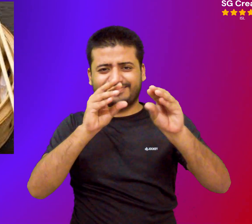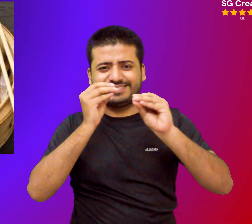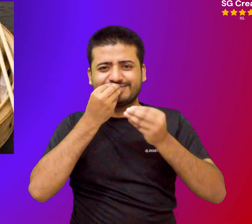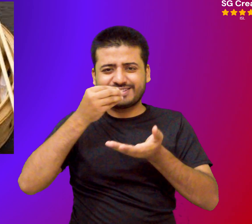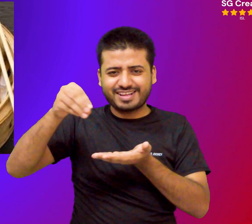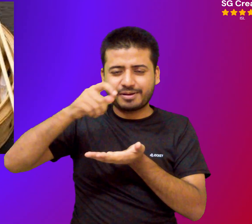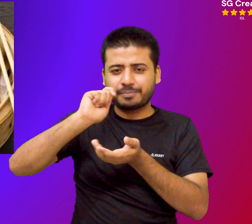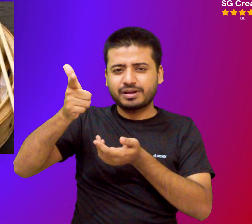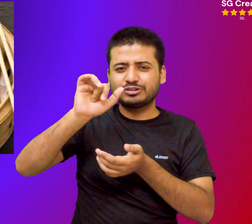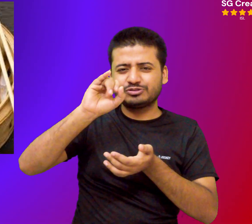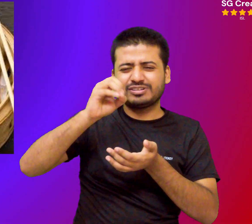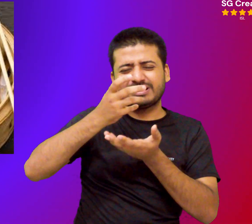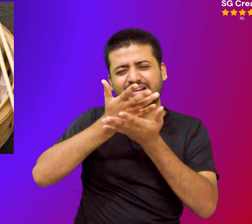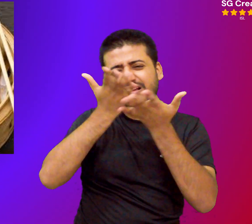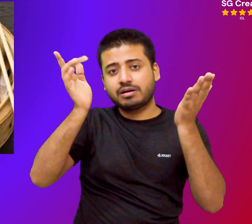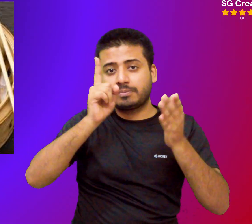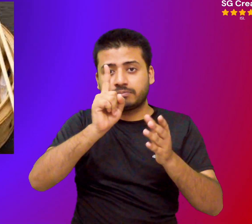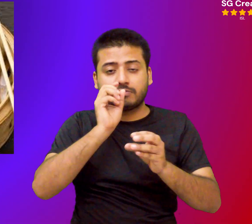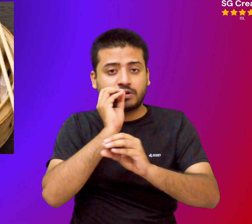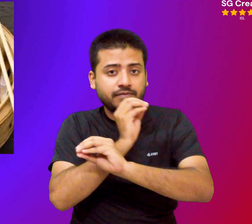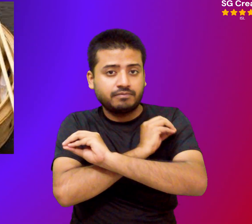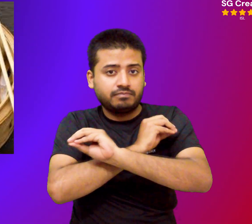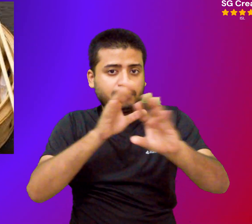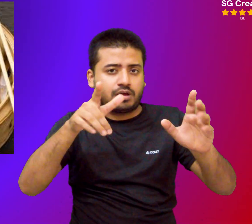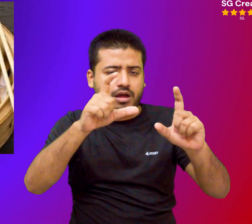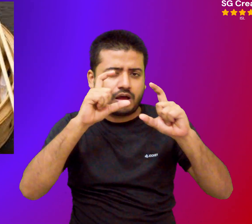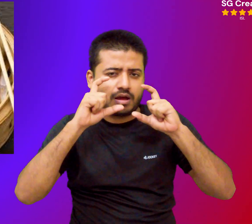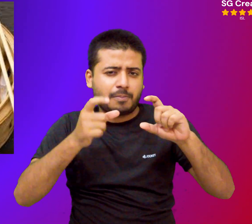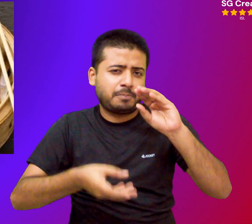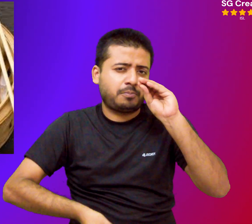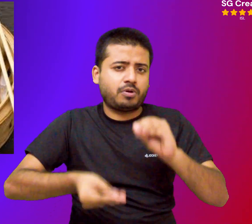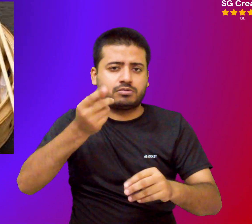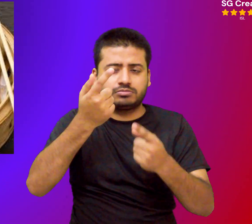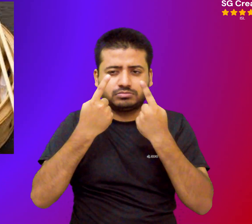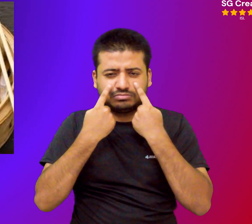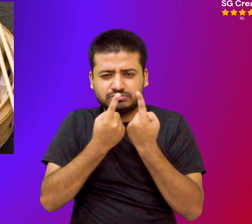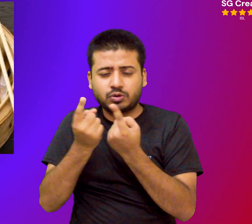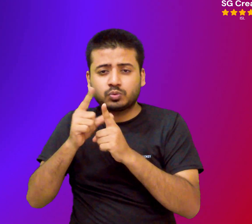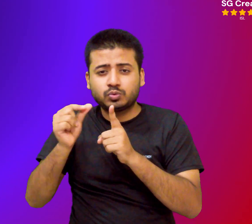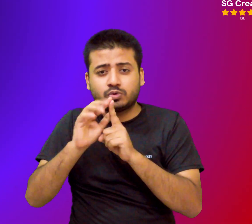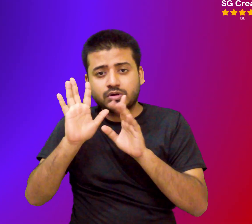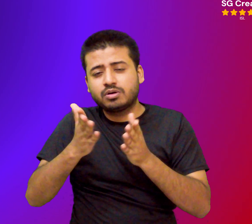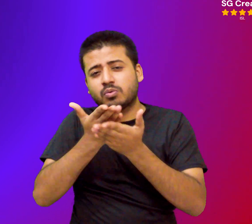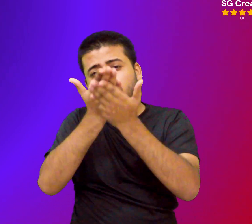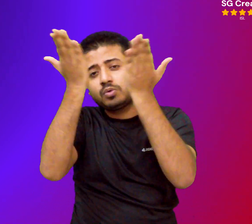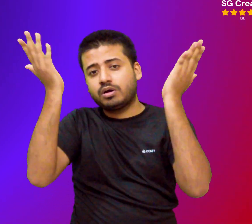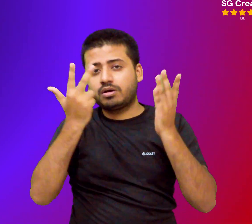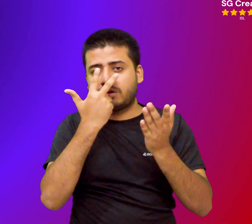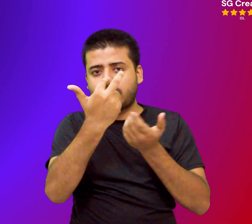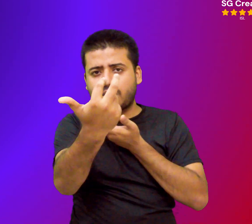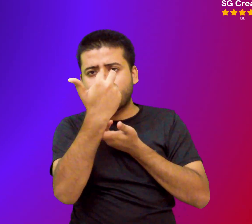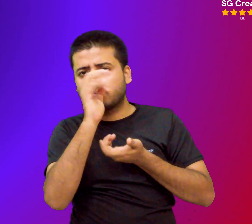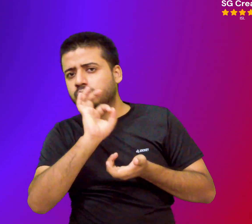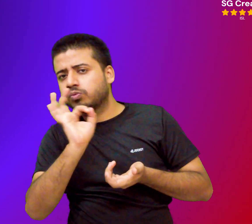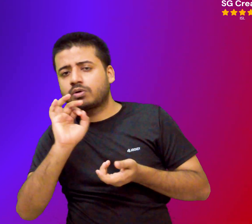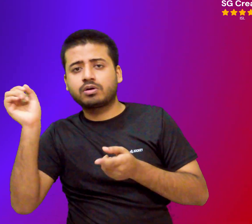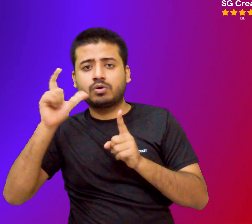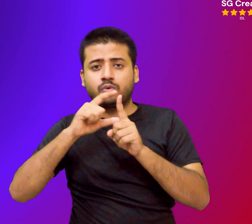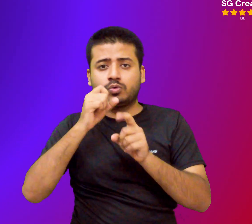by a viral video revealing unsanitary conditions, health officials in Mohali, Punjab, discovered a severed dog's